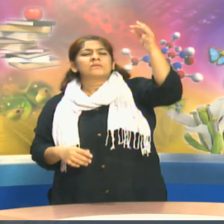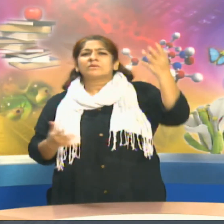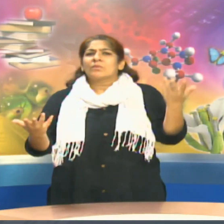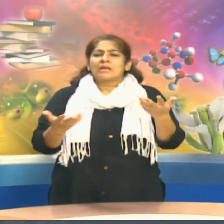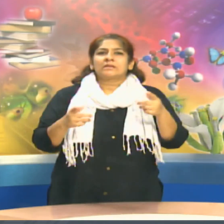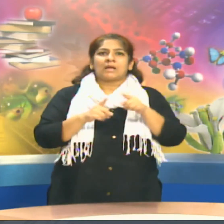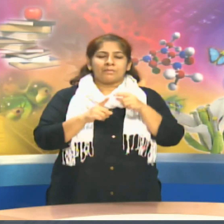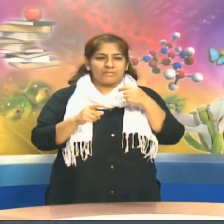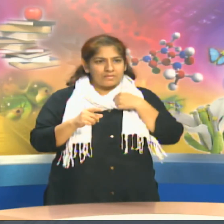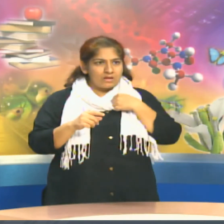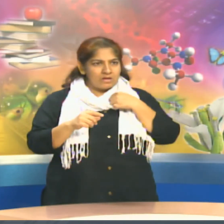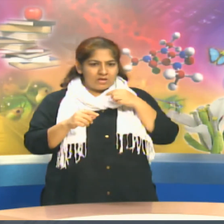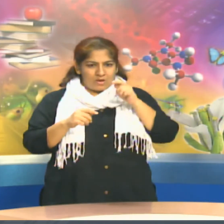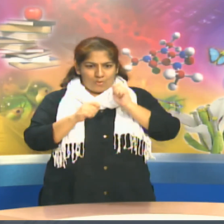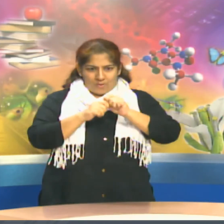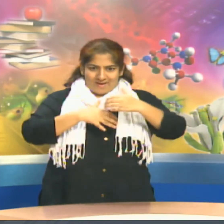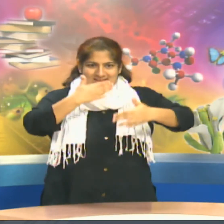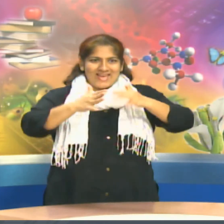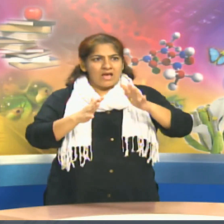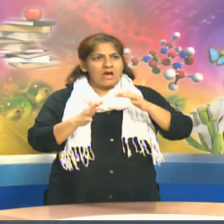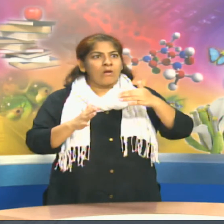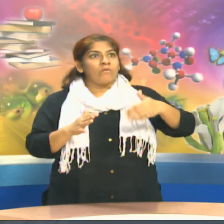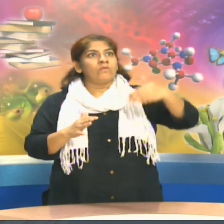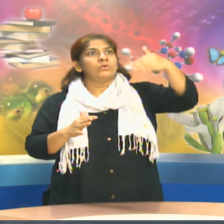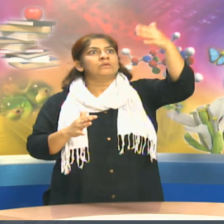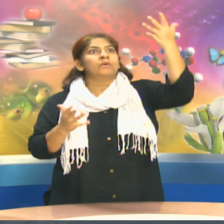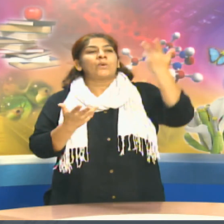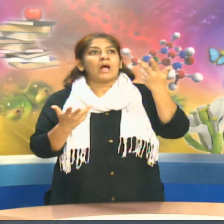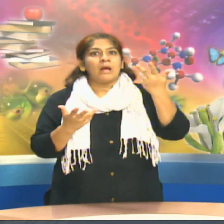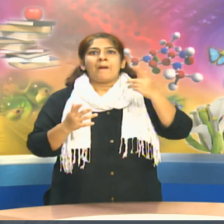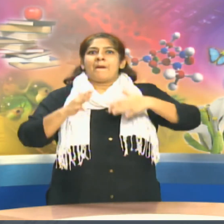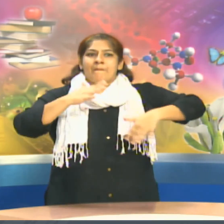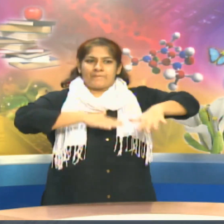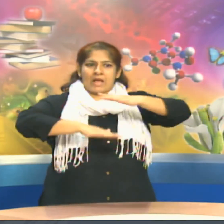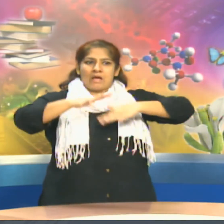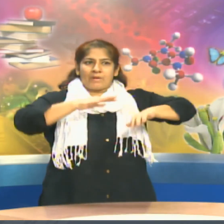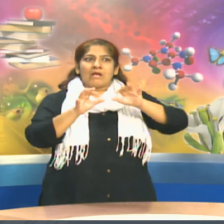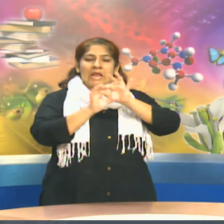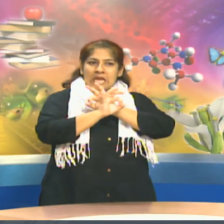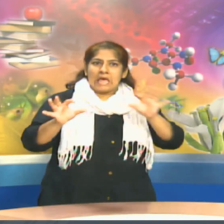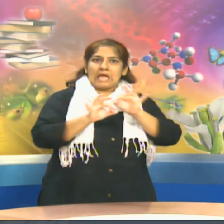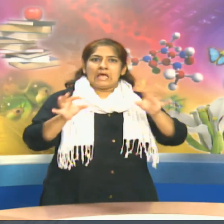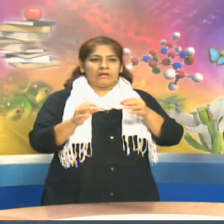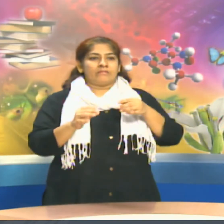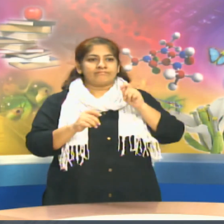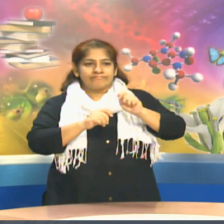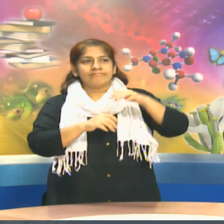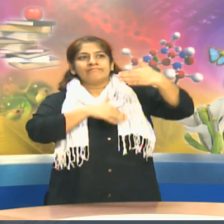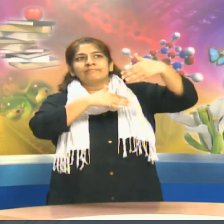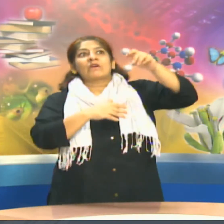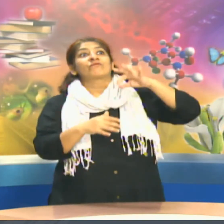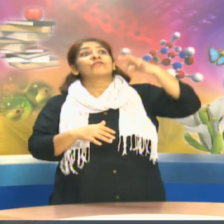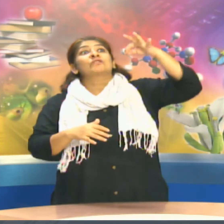future, to be futuristic and to take good decisions.